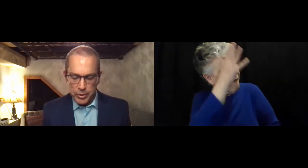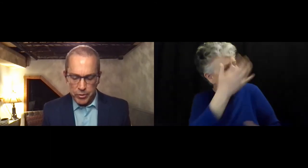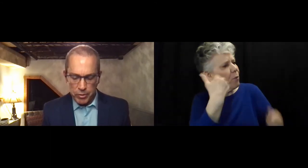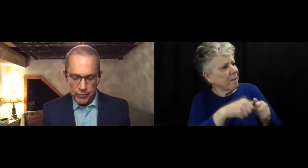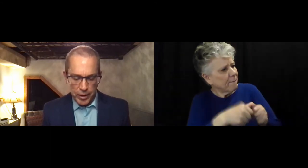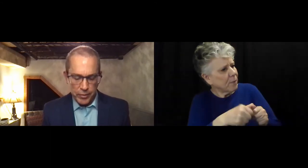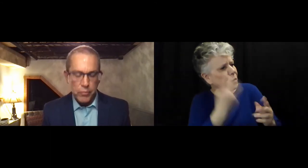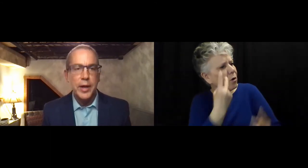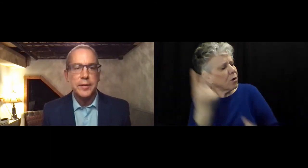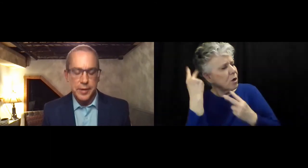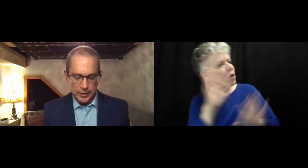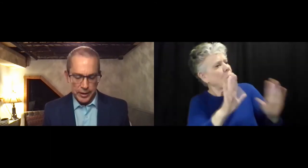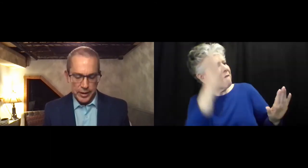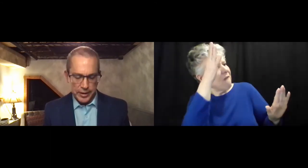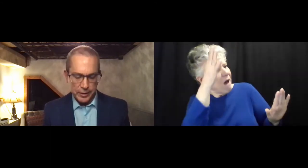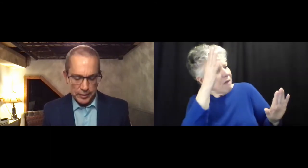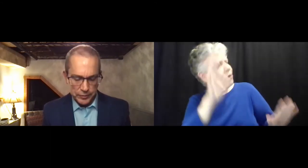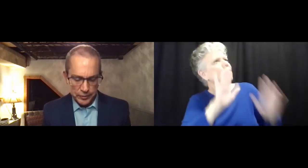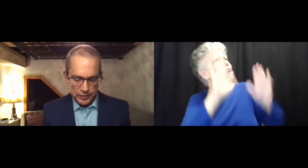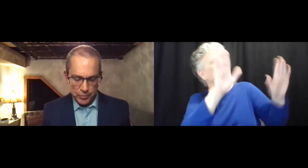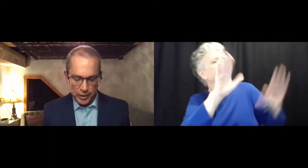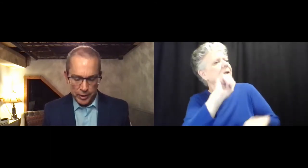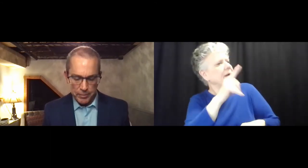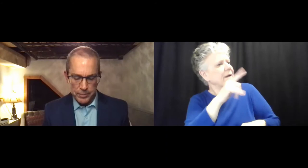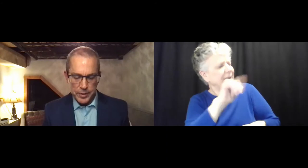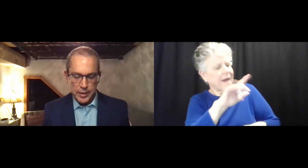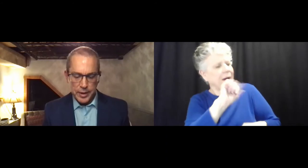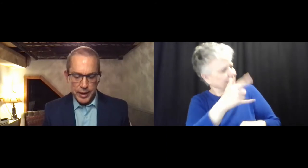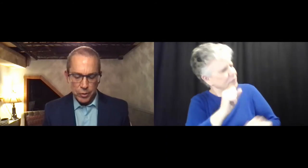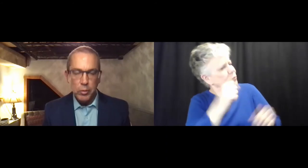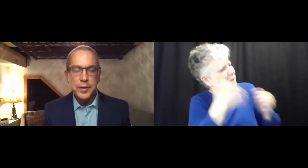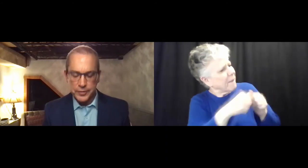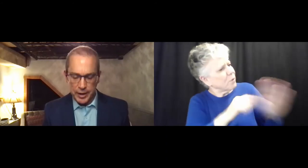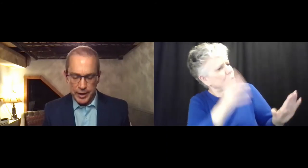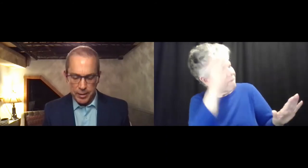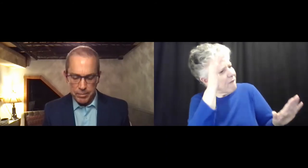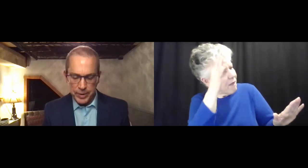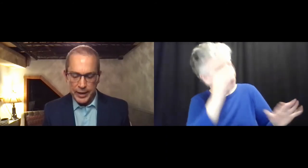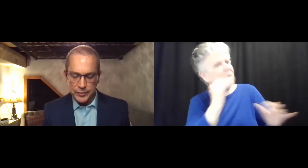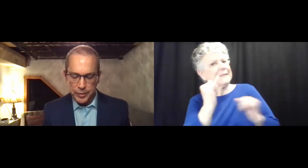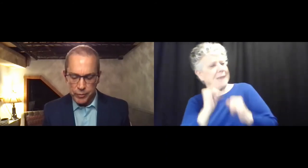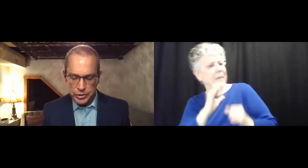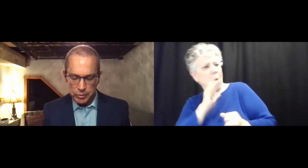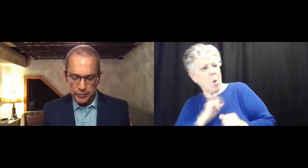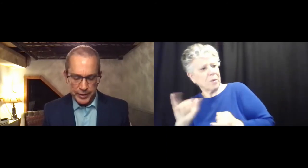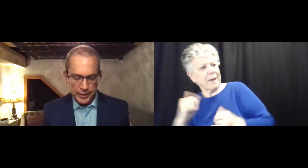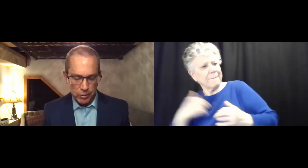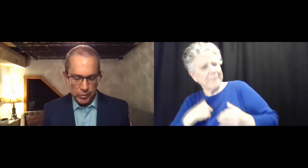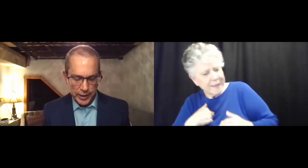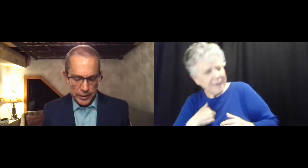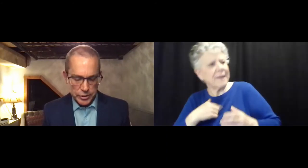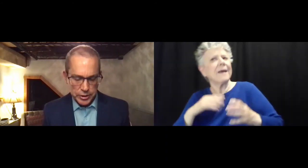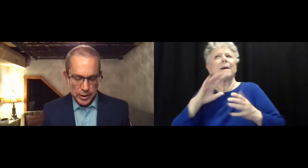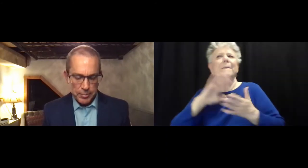Remember your own father, great godlike Achilles, says Priam. As old as I am, past the threshold of deadly